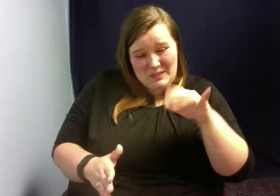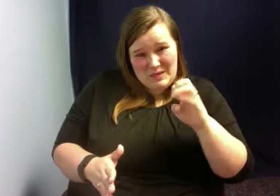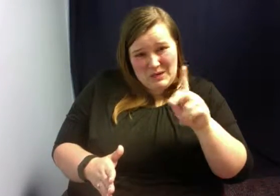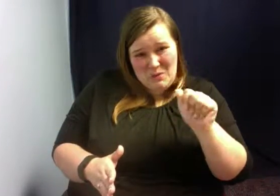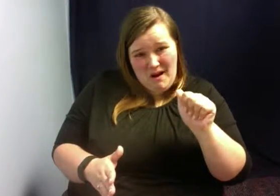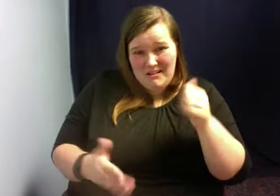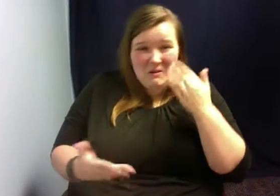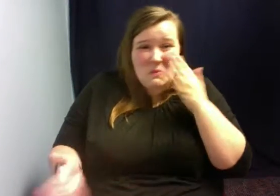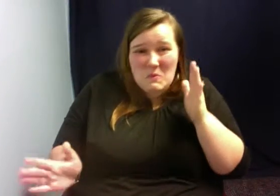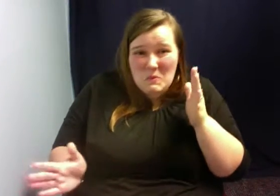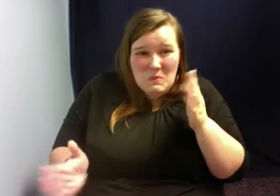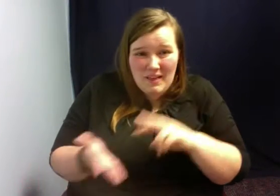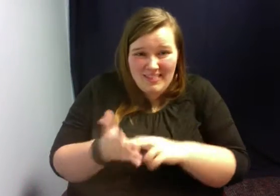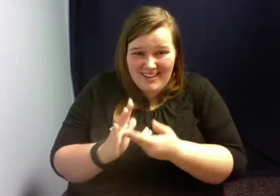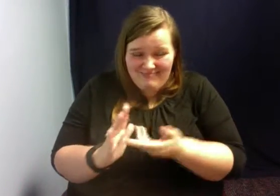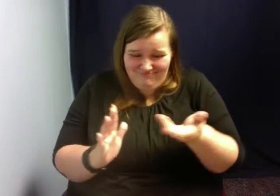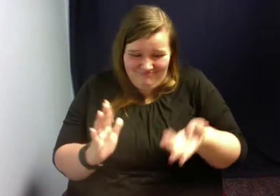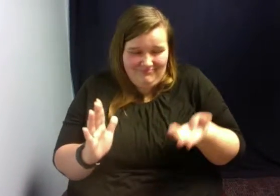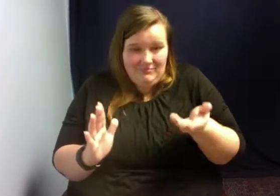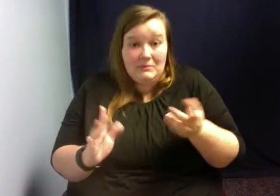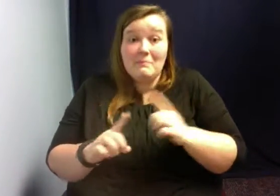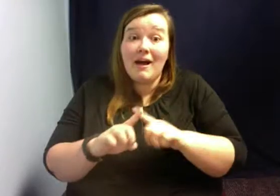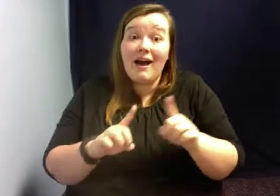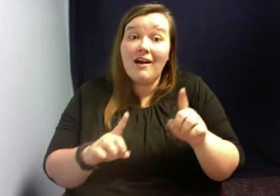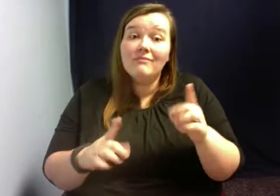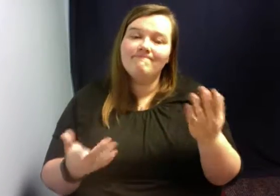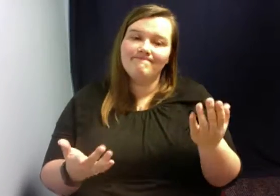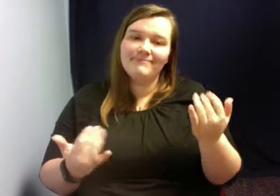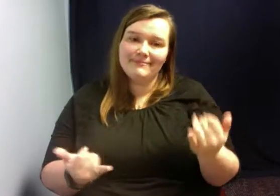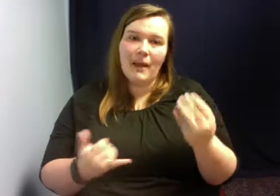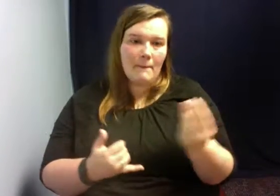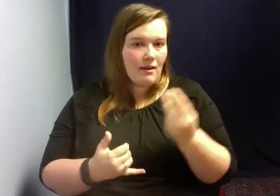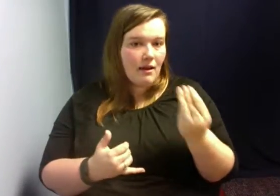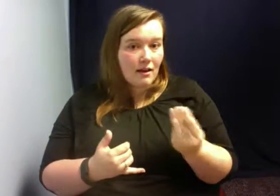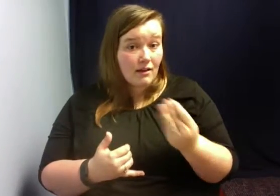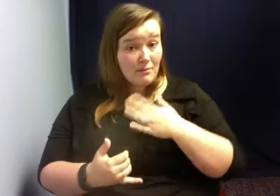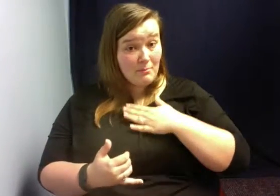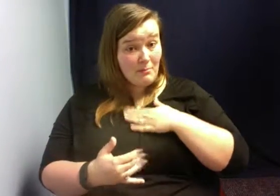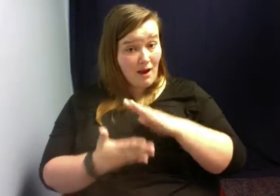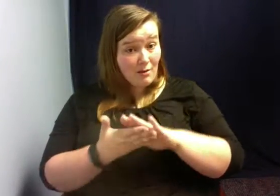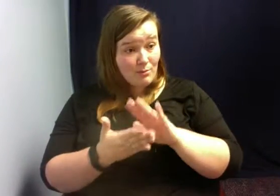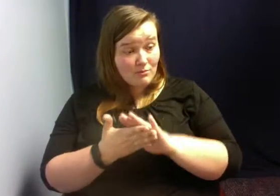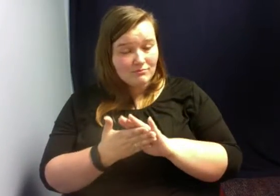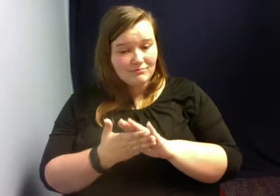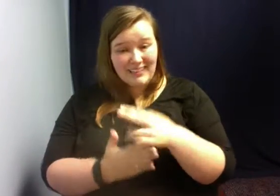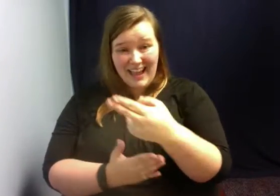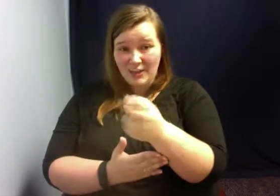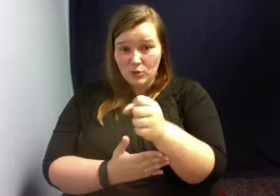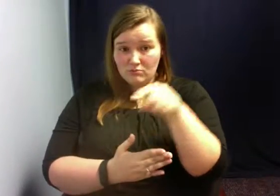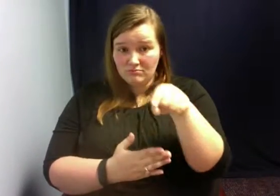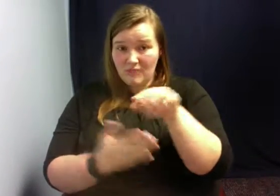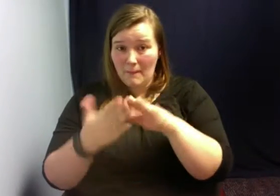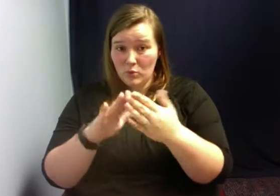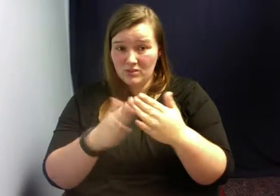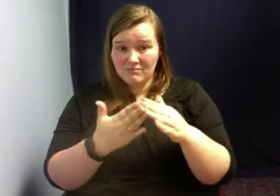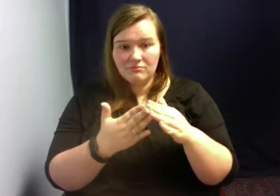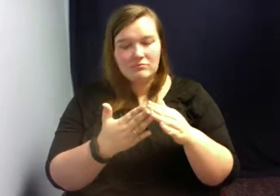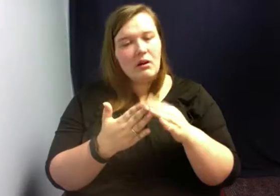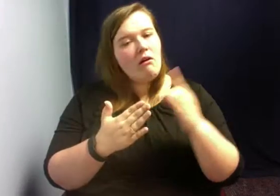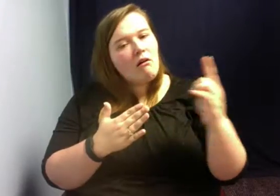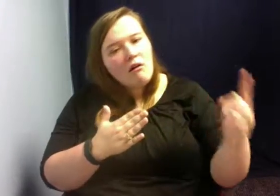but I do know that it's a Monday, and that in my school, at high school in the community, I